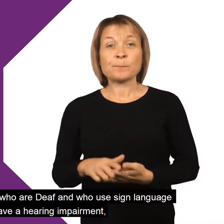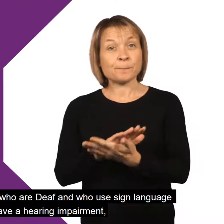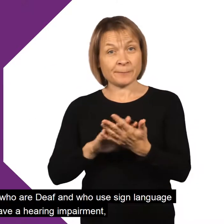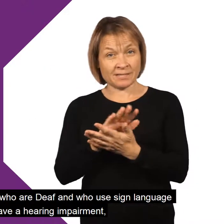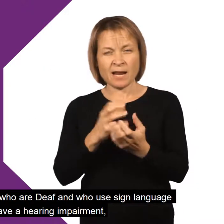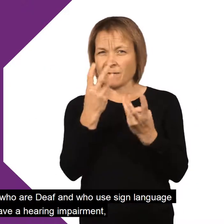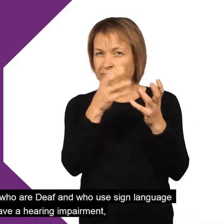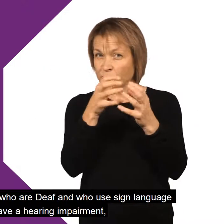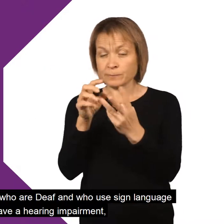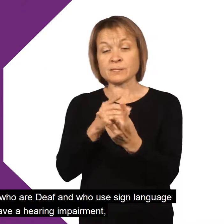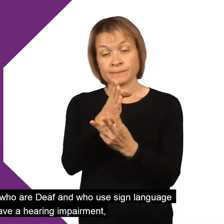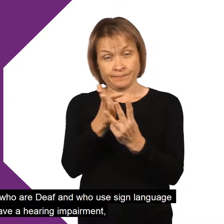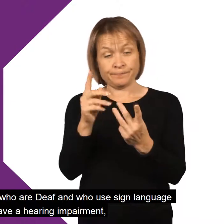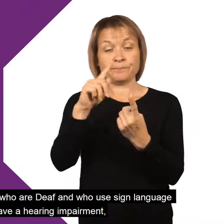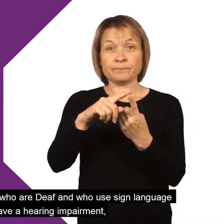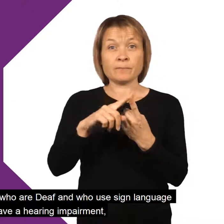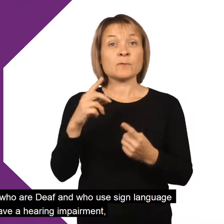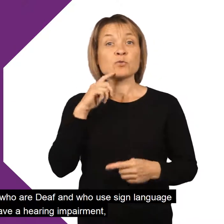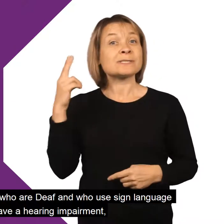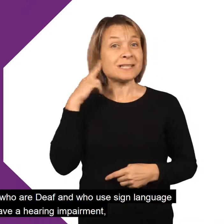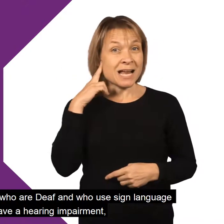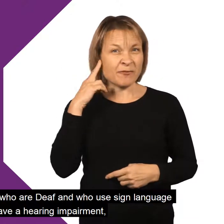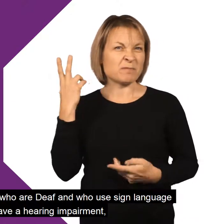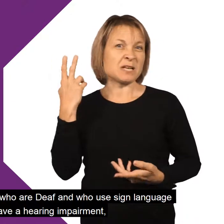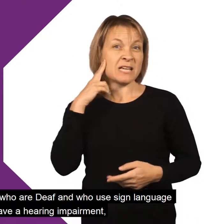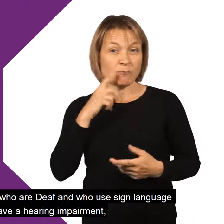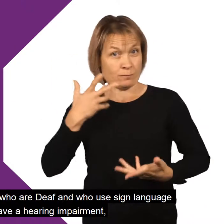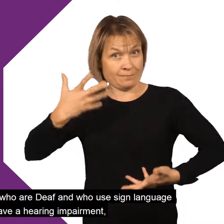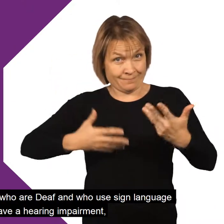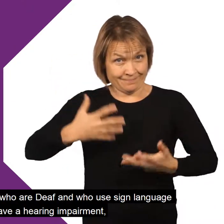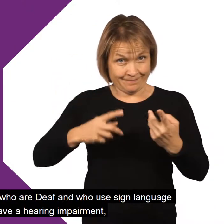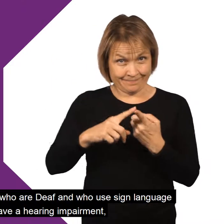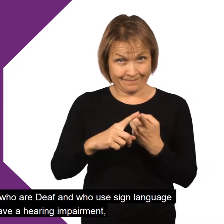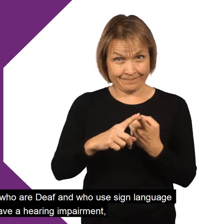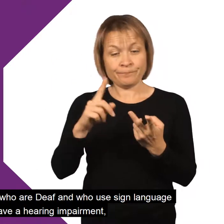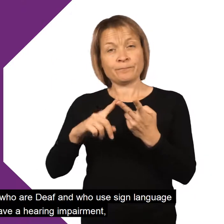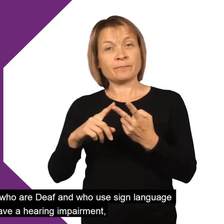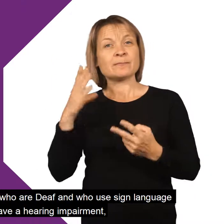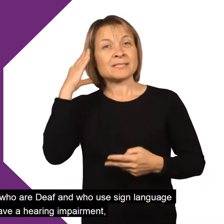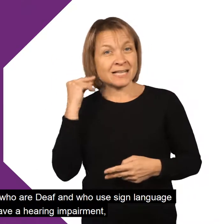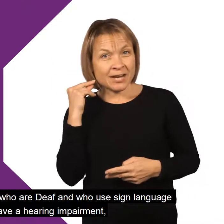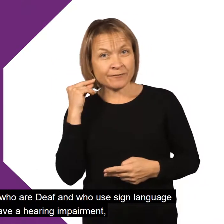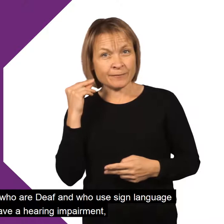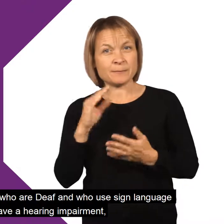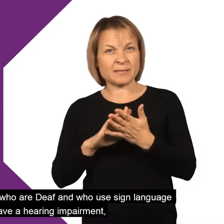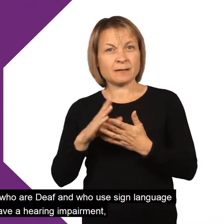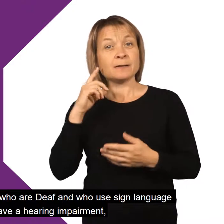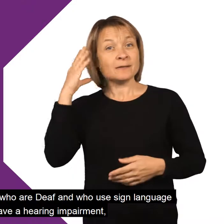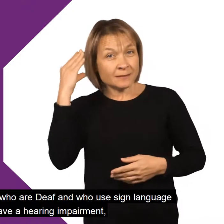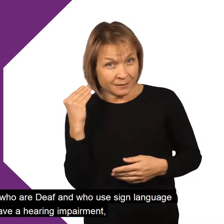This means that deaf those who are deaf and to use sign language and those who are deaf who have a hearing impairment